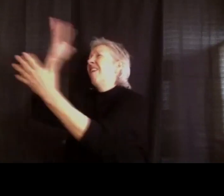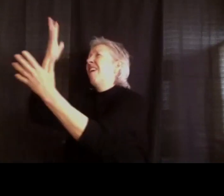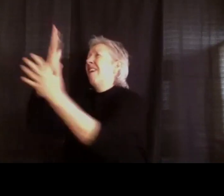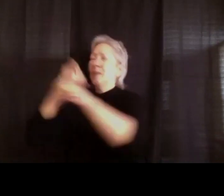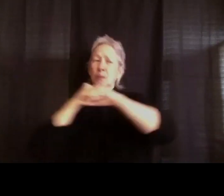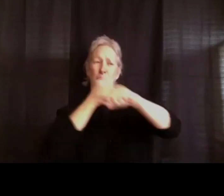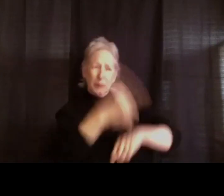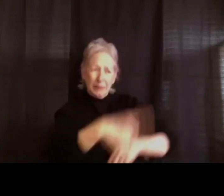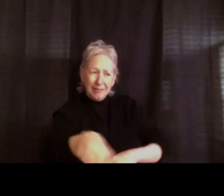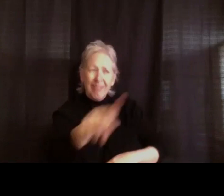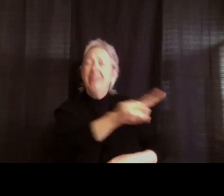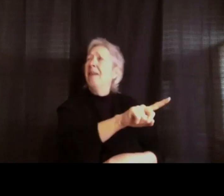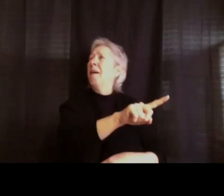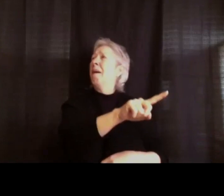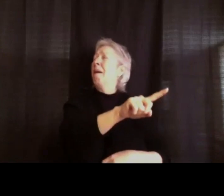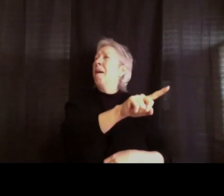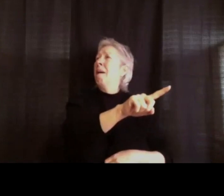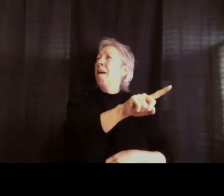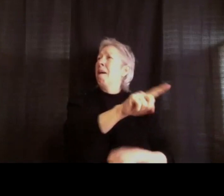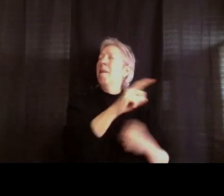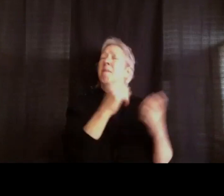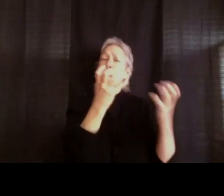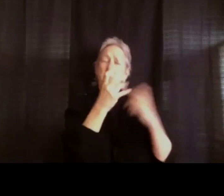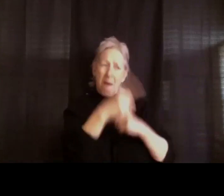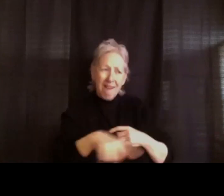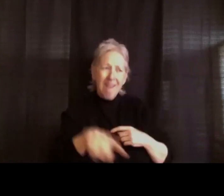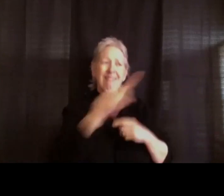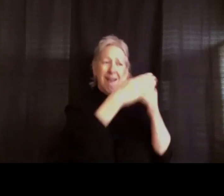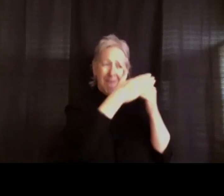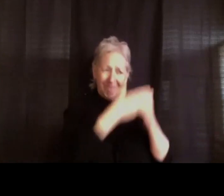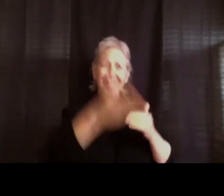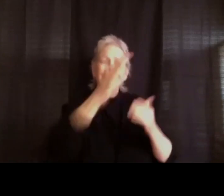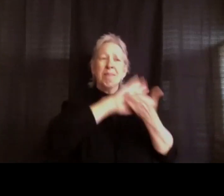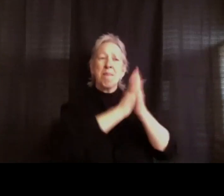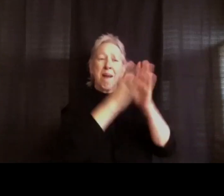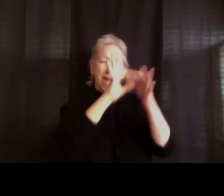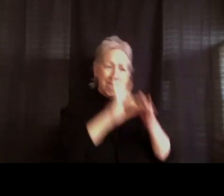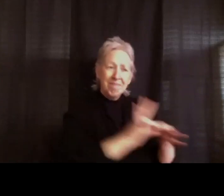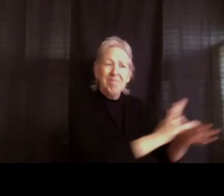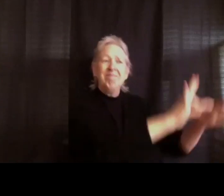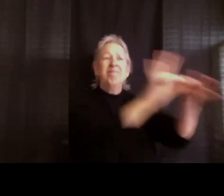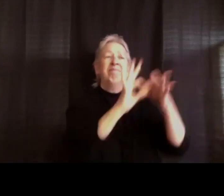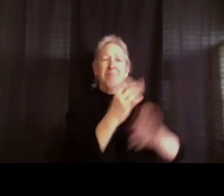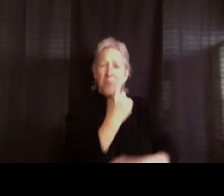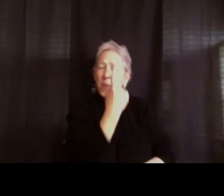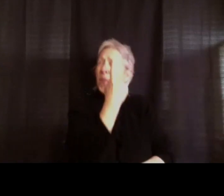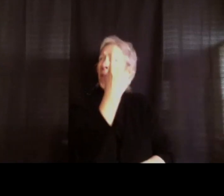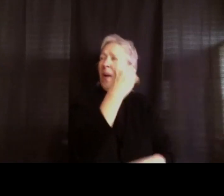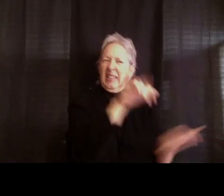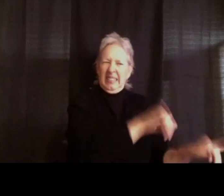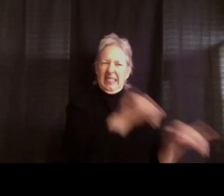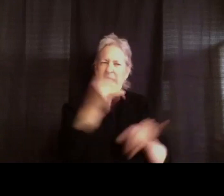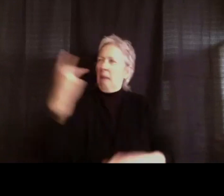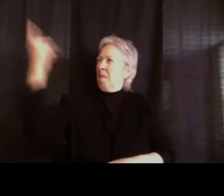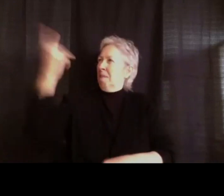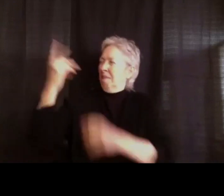given me, so that they may be one as we are one."